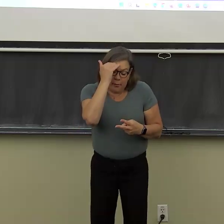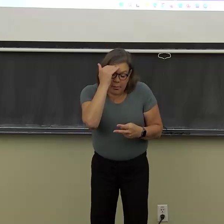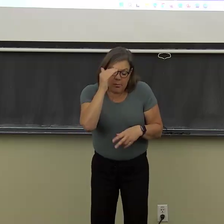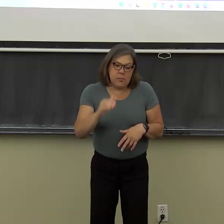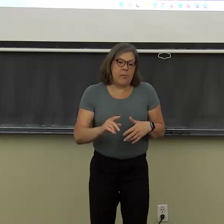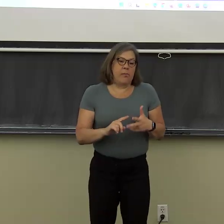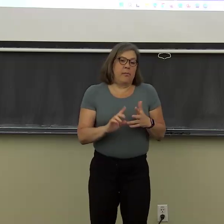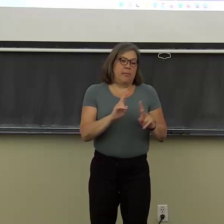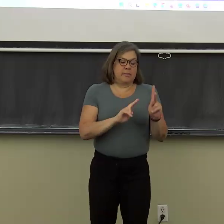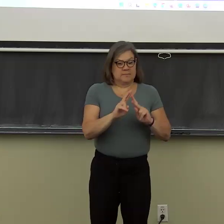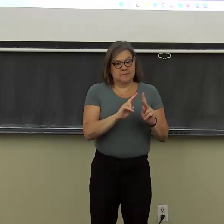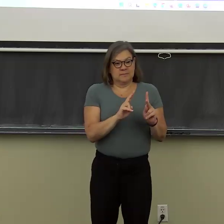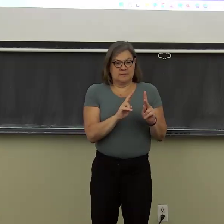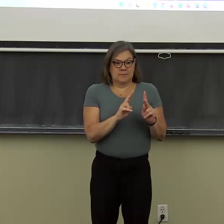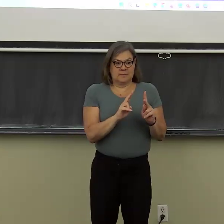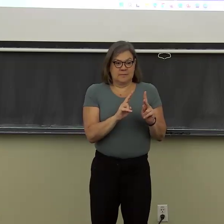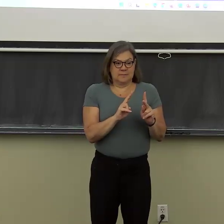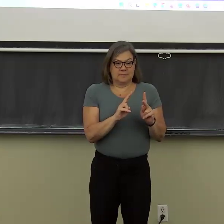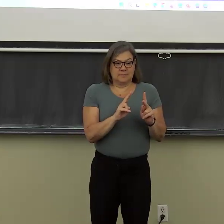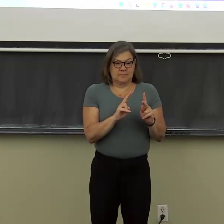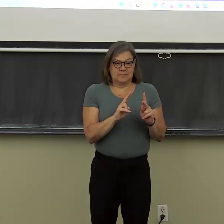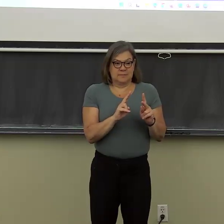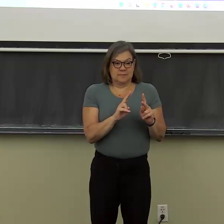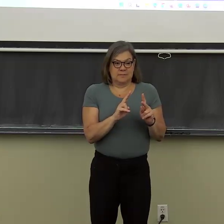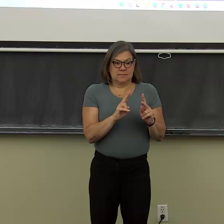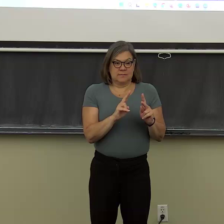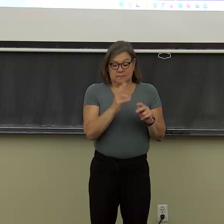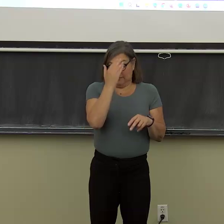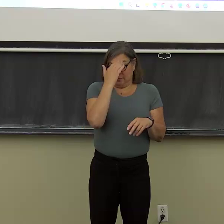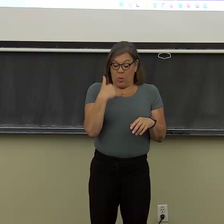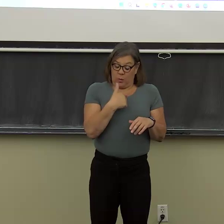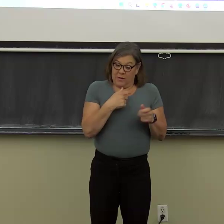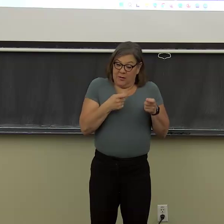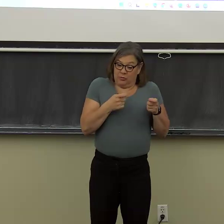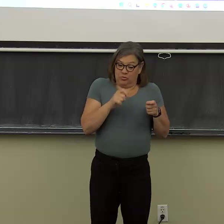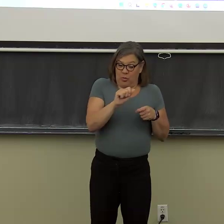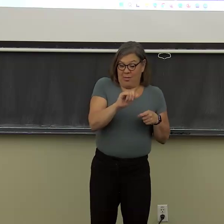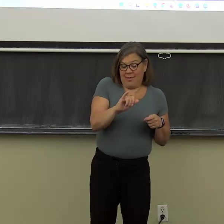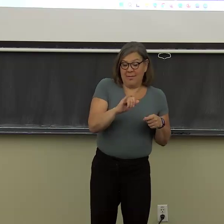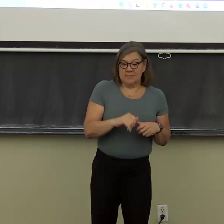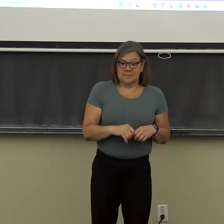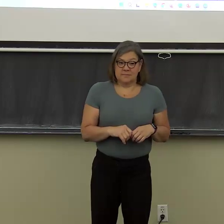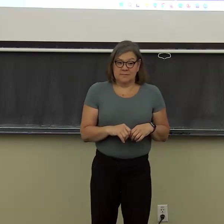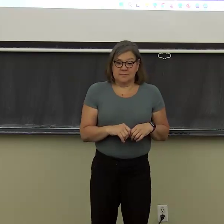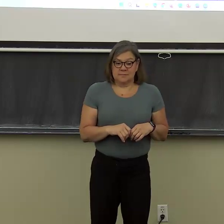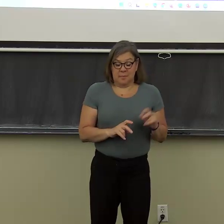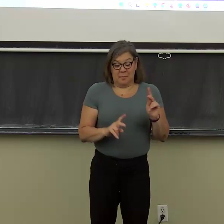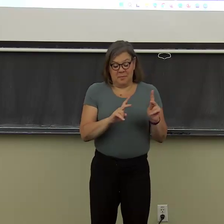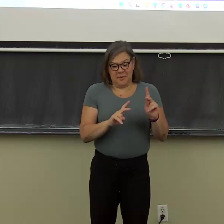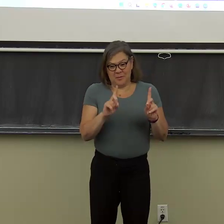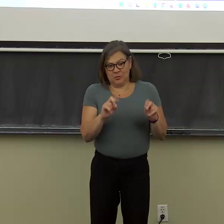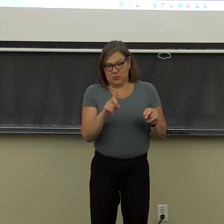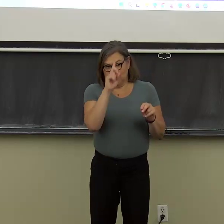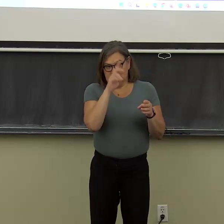getting people to understand that we do, to some extent, still control AI, not or people do